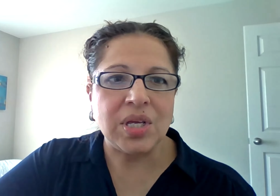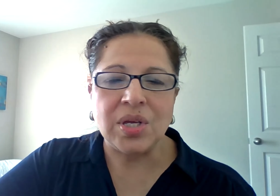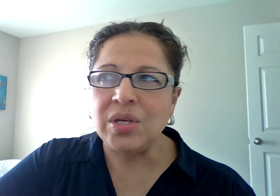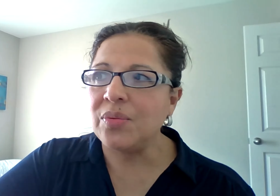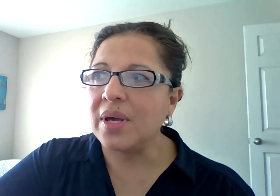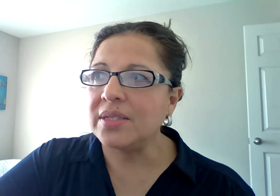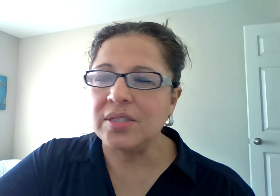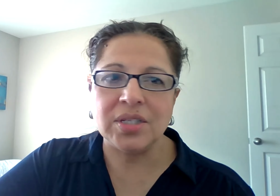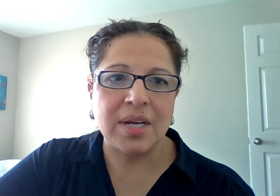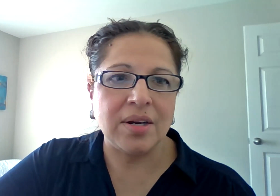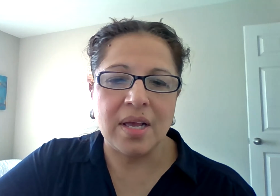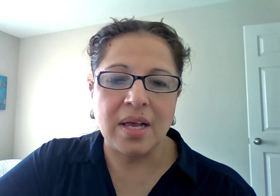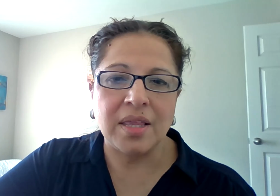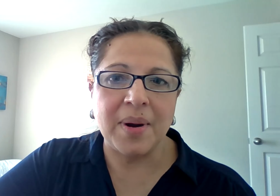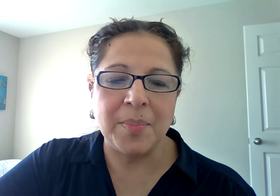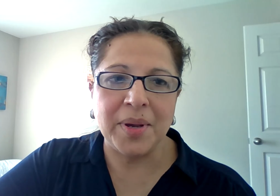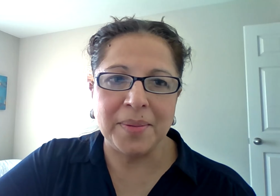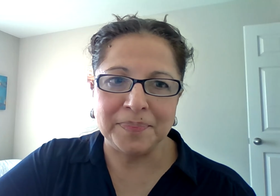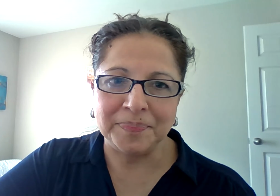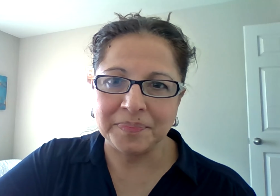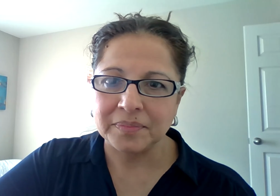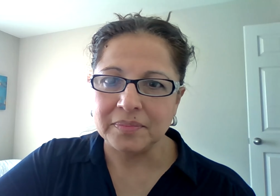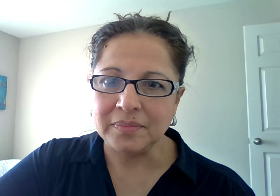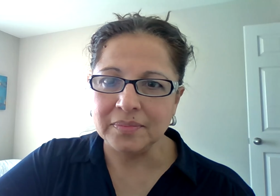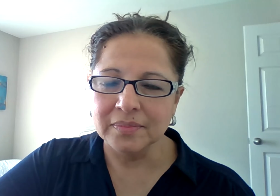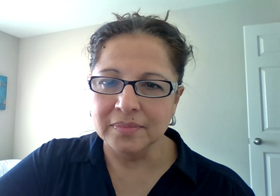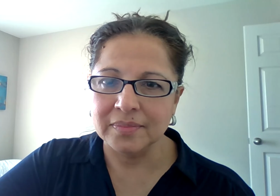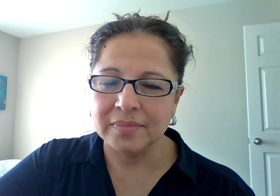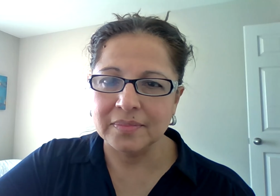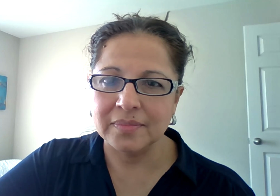Katrina, you want us to share the PowerPoint?